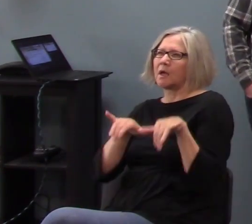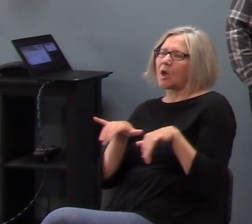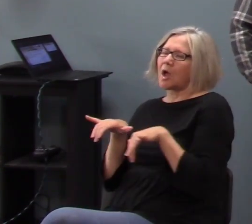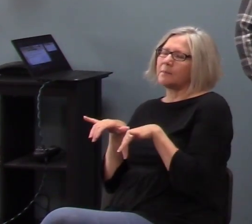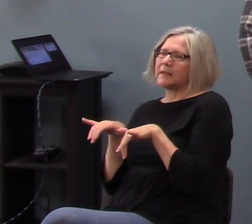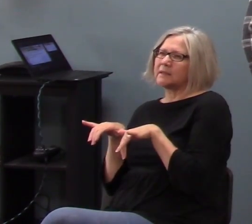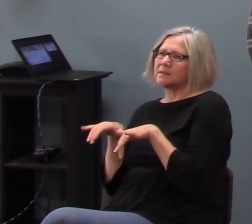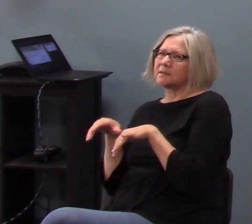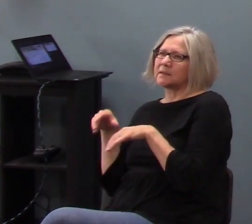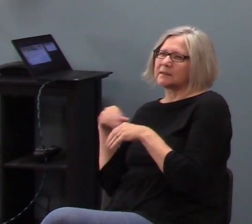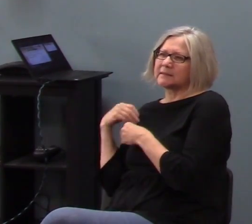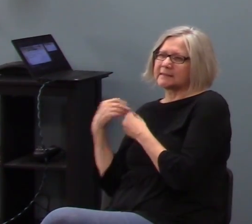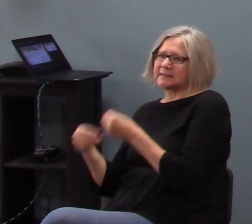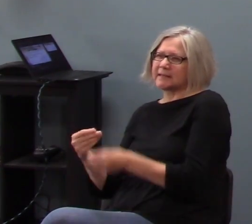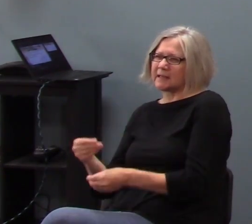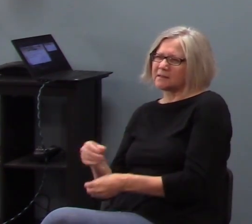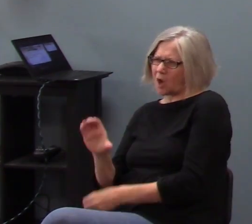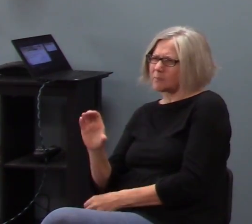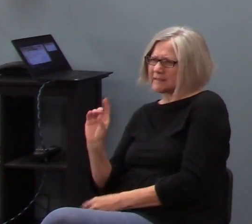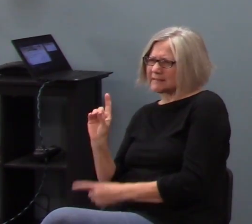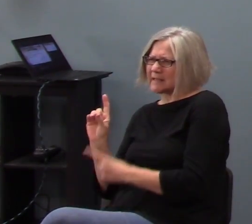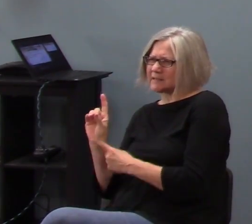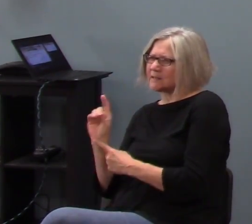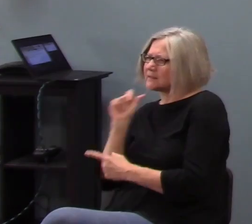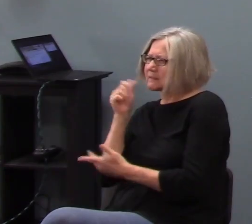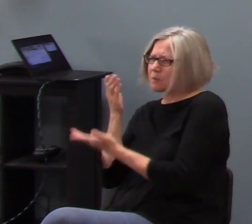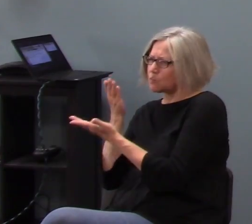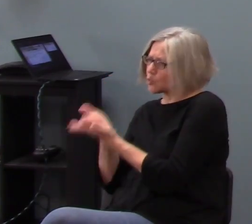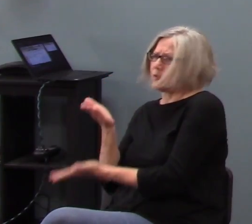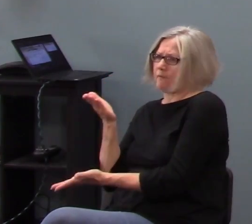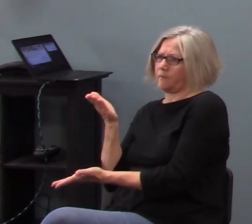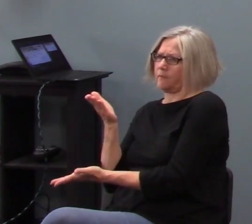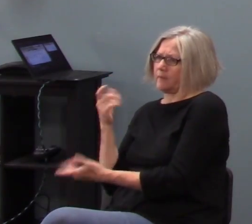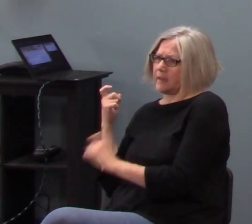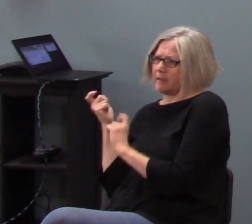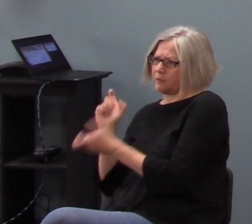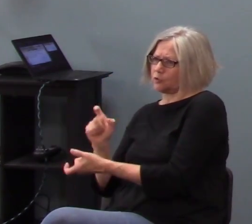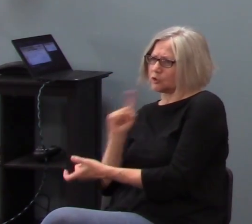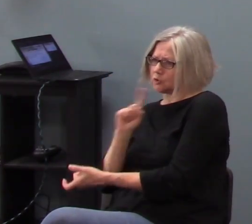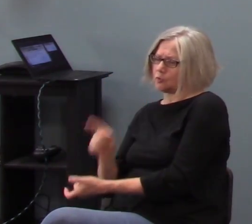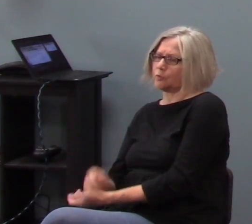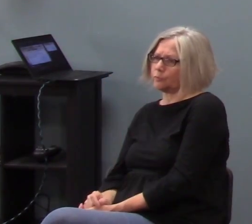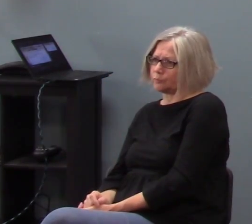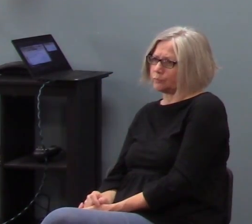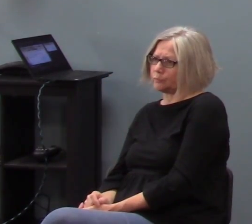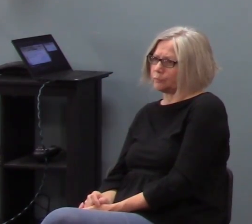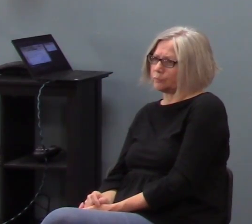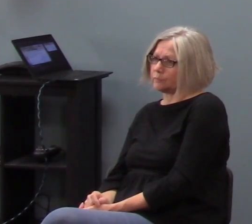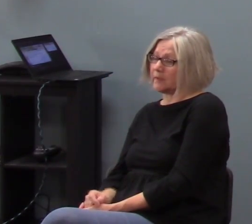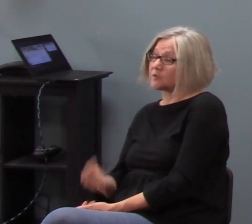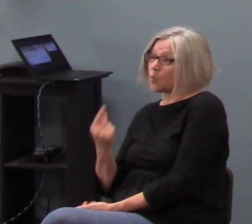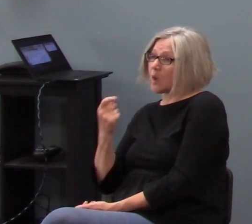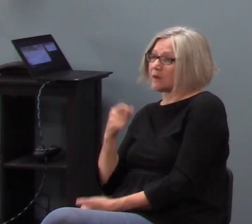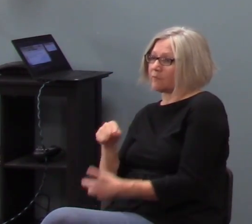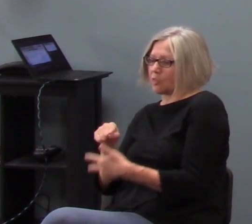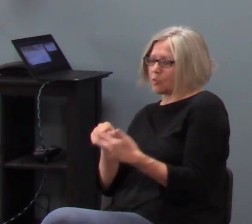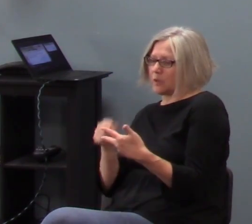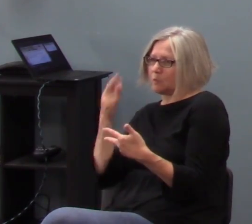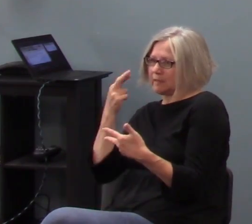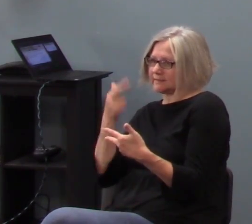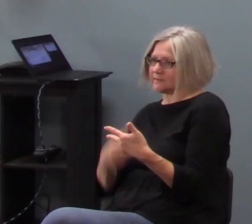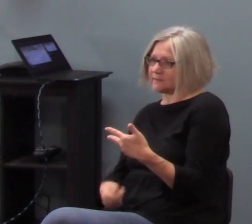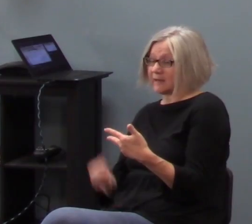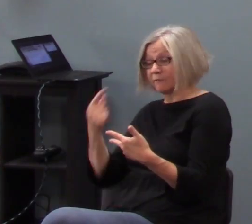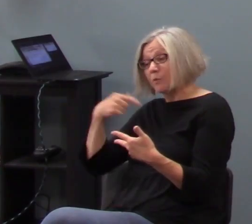doesn't prove evolution is true. It's one of those 3 pieces. All right, and it's actually, for